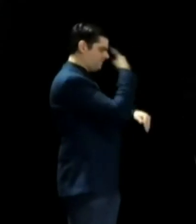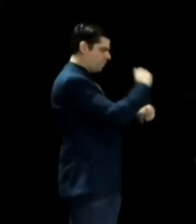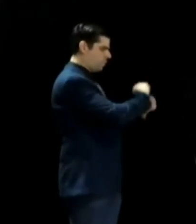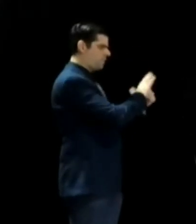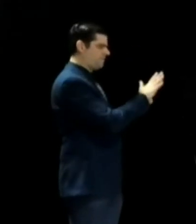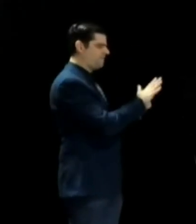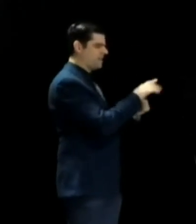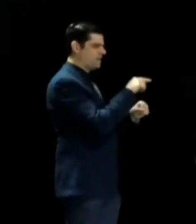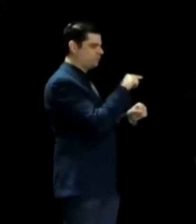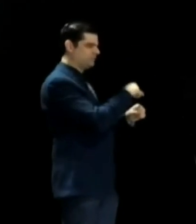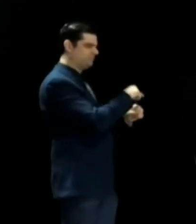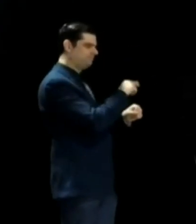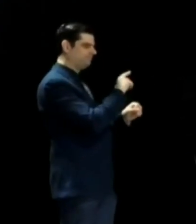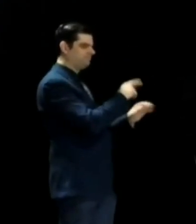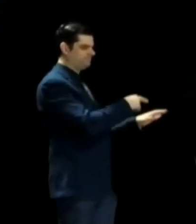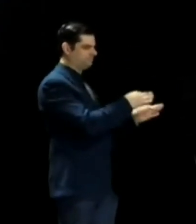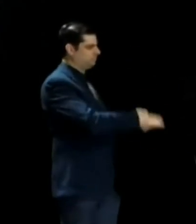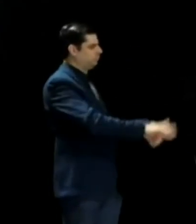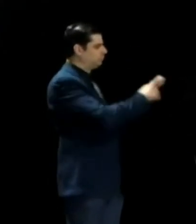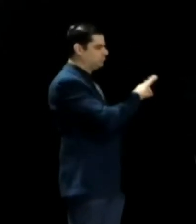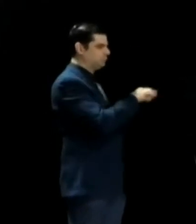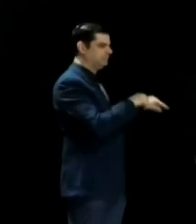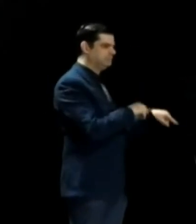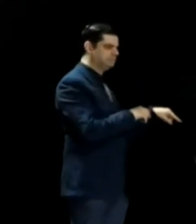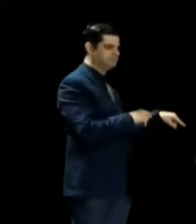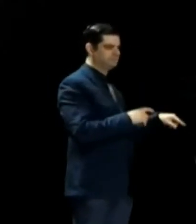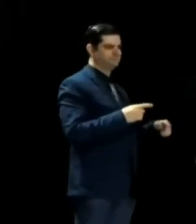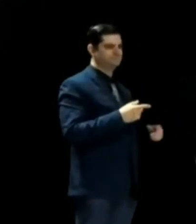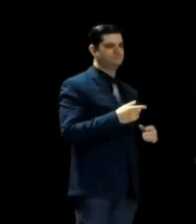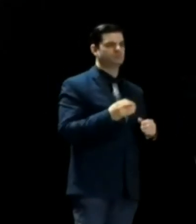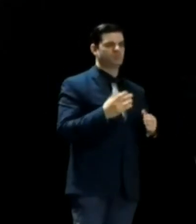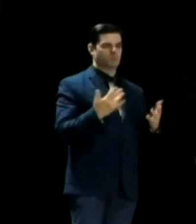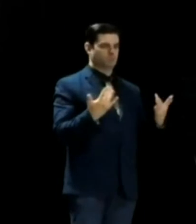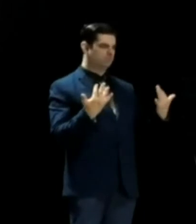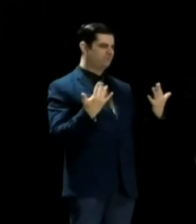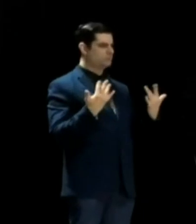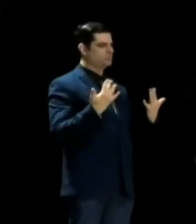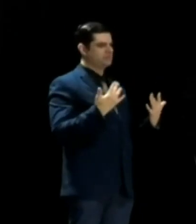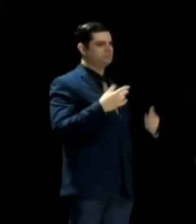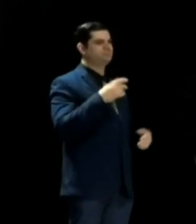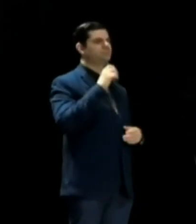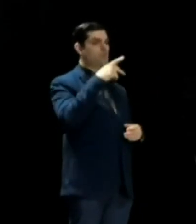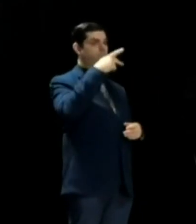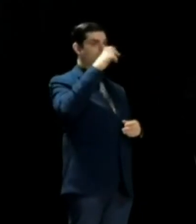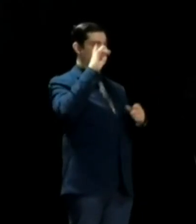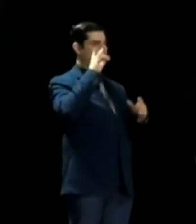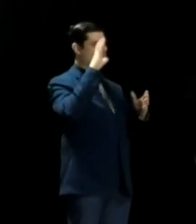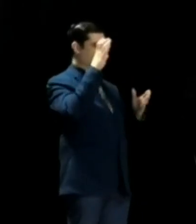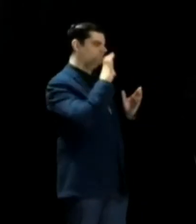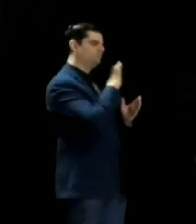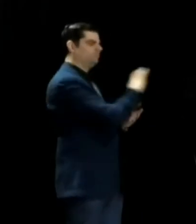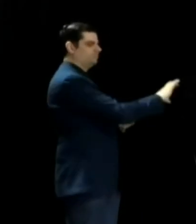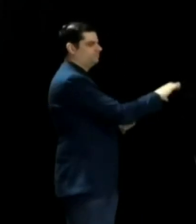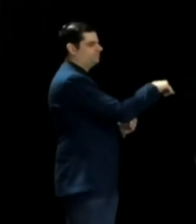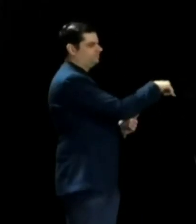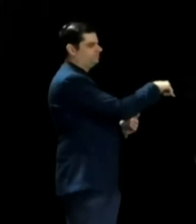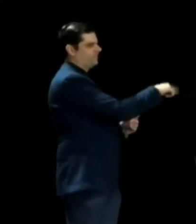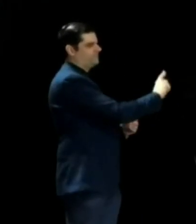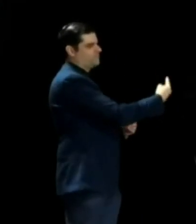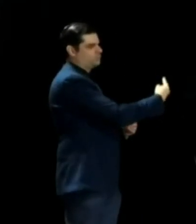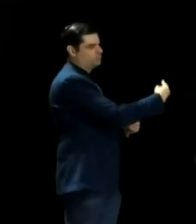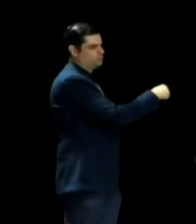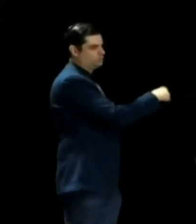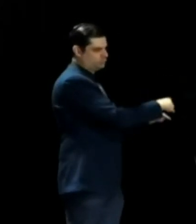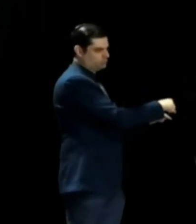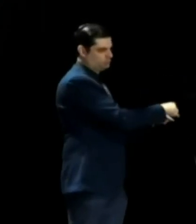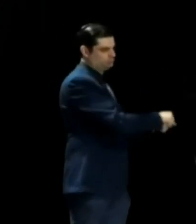can start this again, but we got to get the PPE. I think that has to land the hospitals first. They have to go out trying to buy these massive